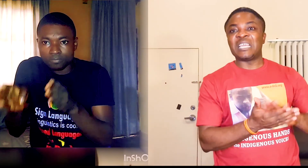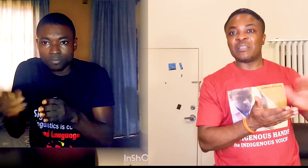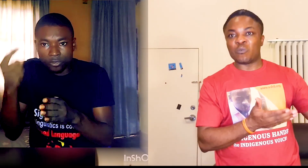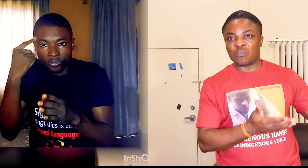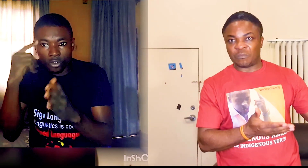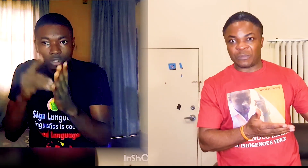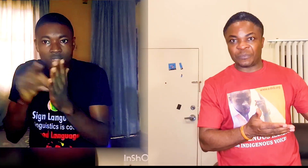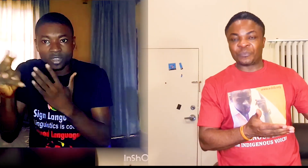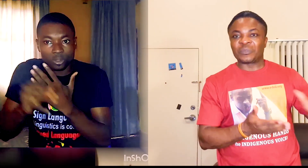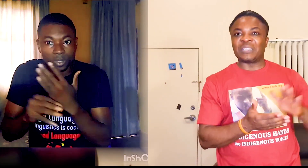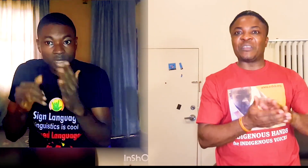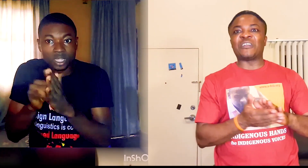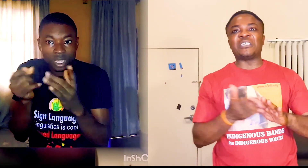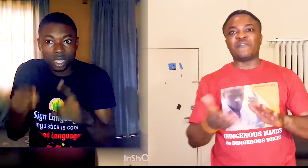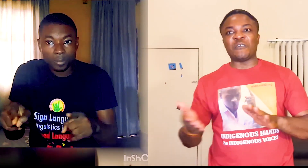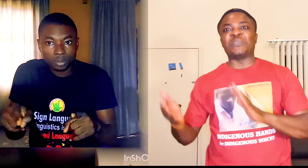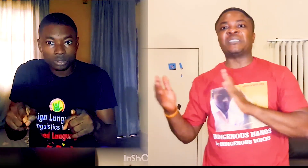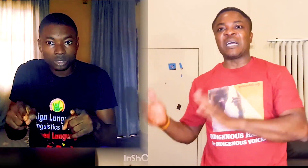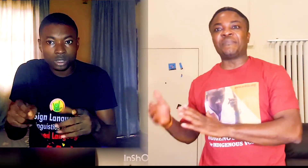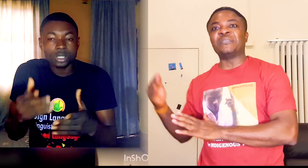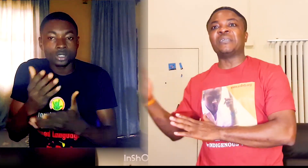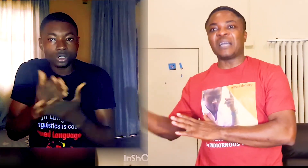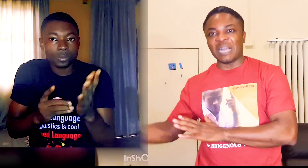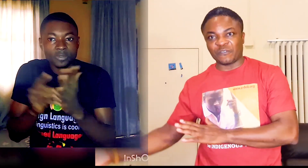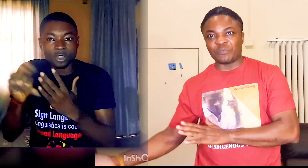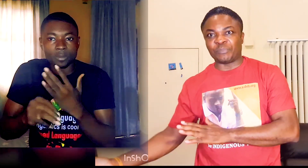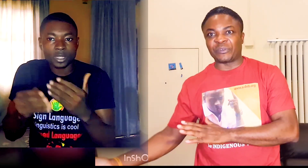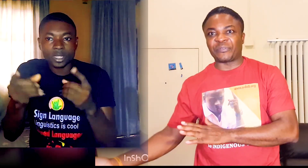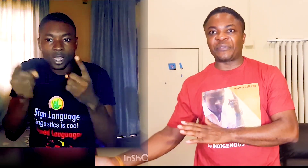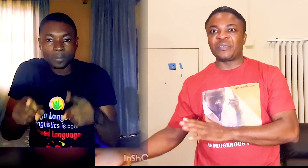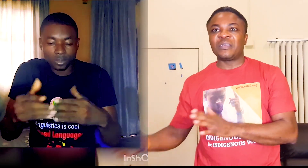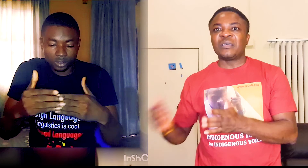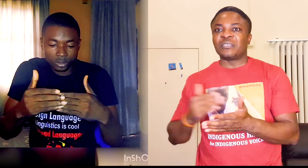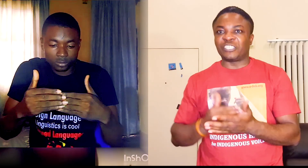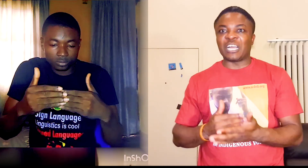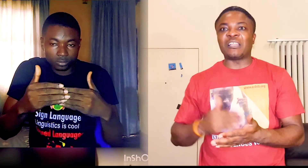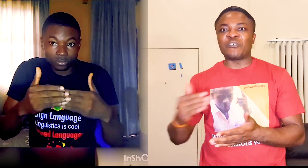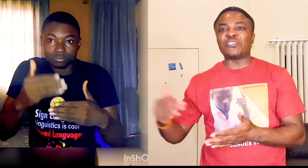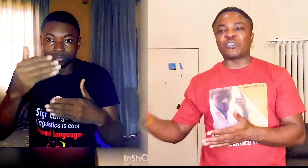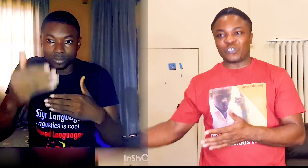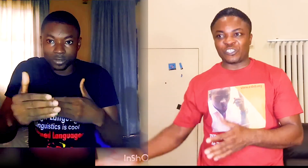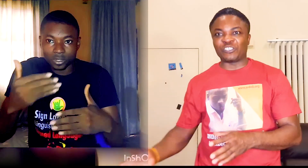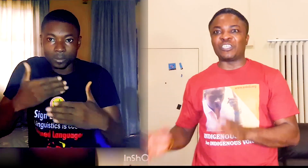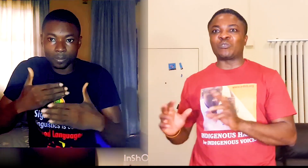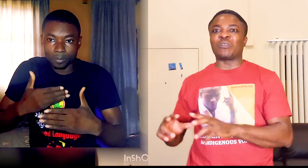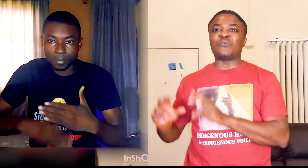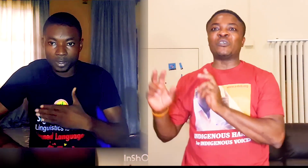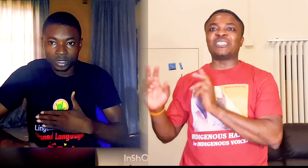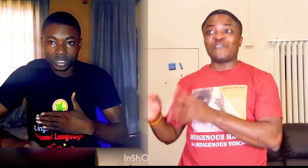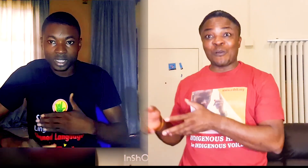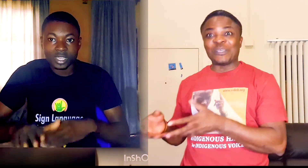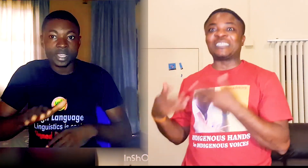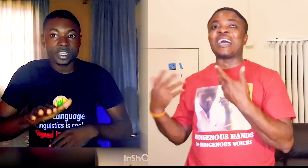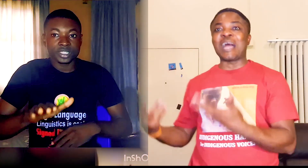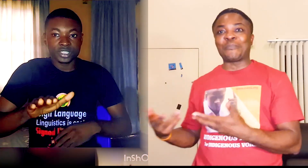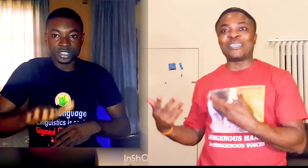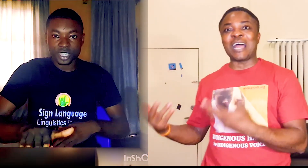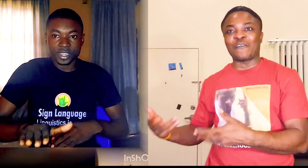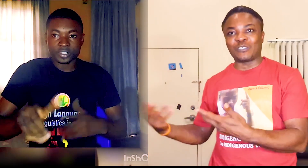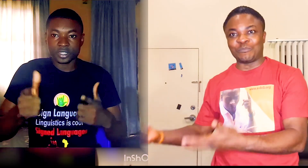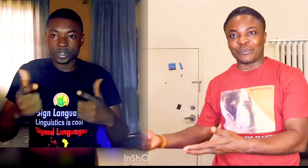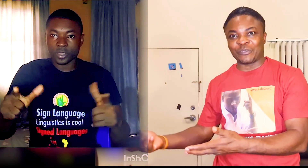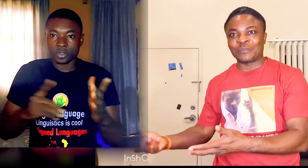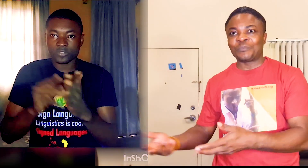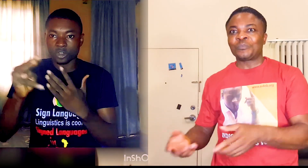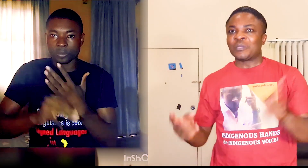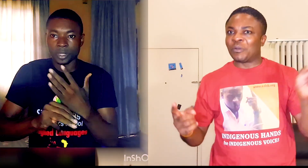happen in the womb, and there are developments that happen after birth. Child language acquisition is one of those developments that happen